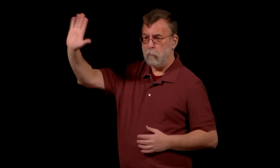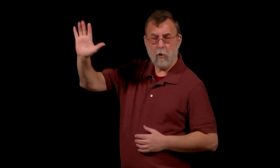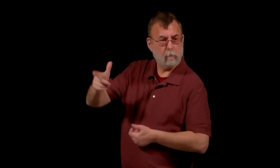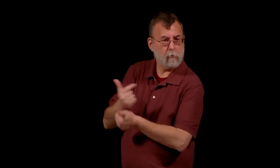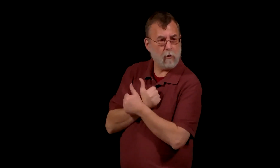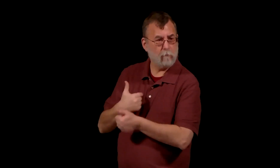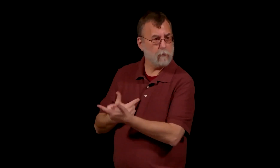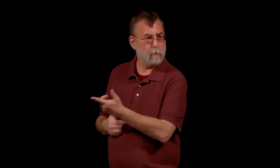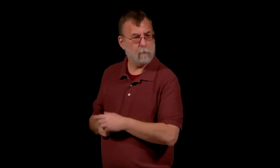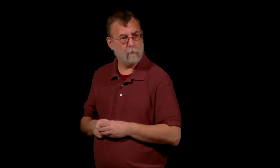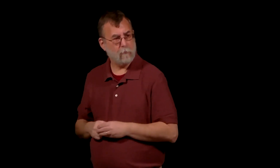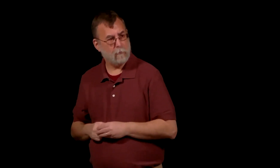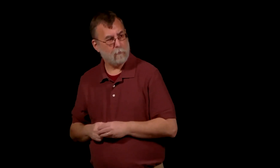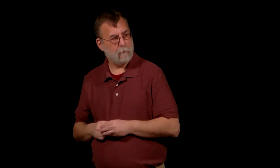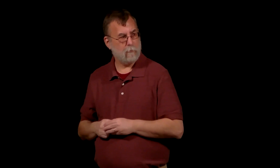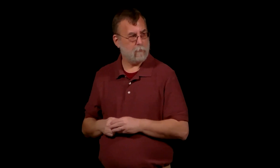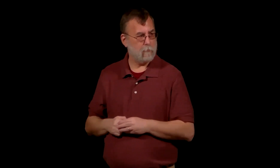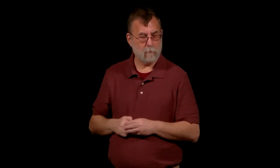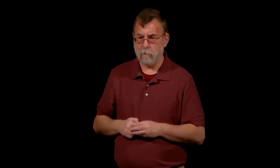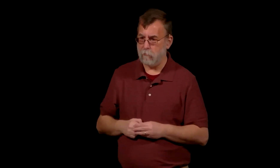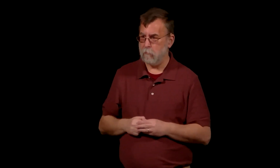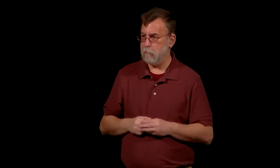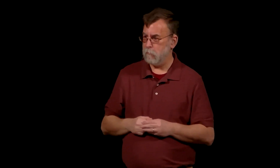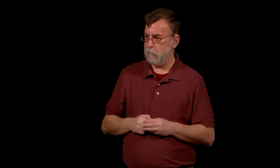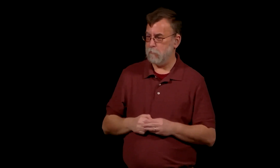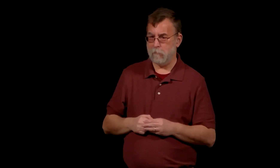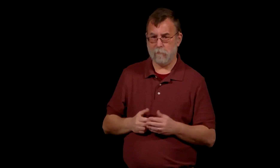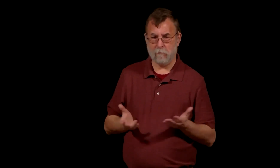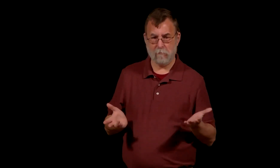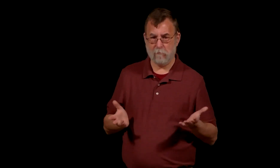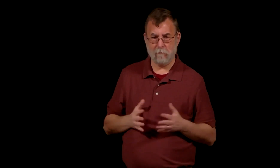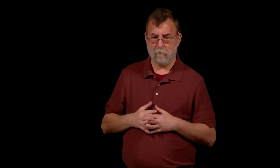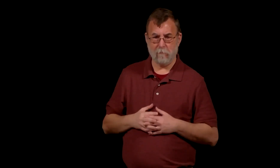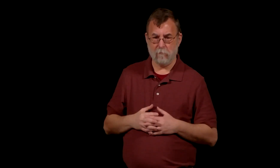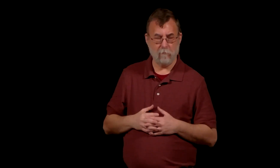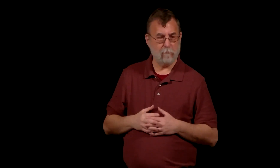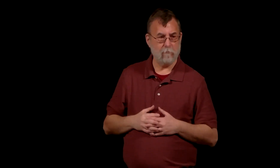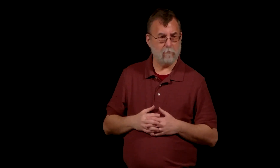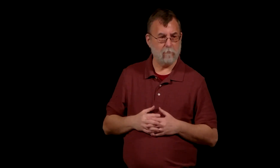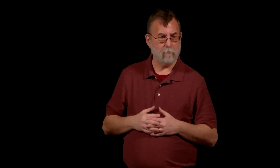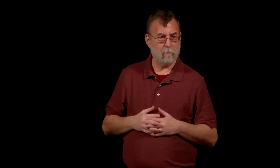Talk about sisters in Lord, sisters and brothers in Christ.